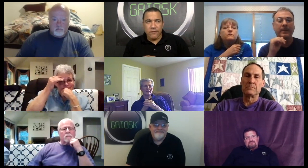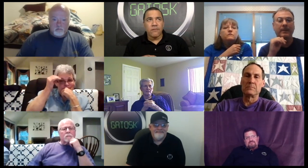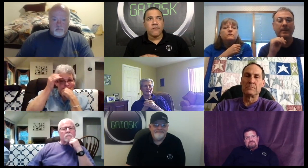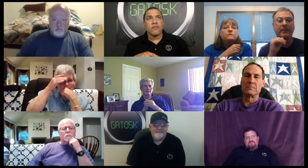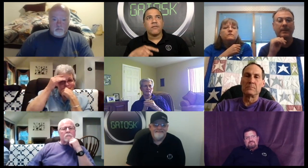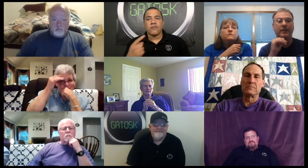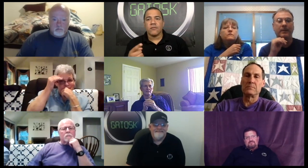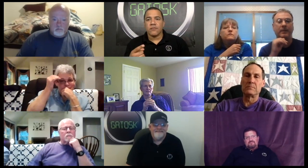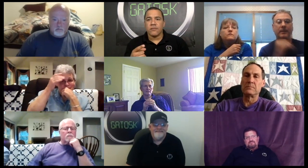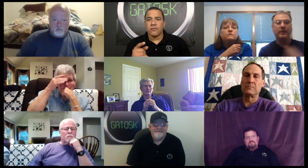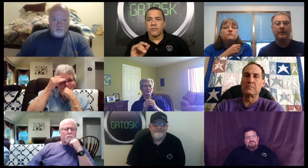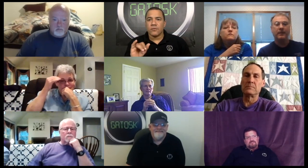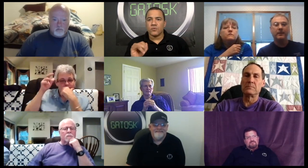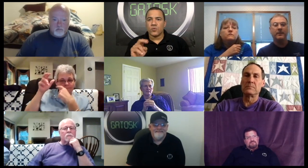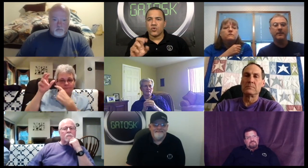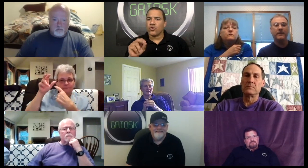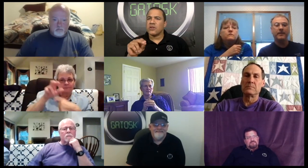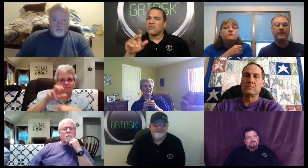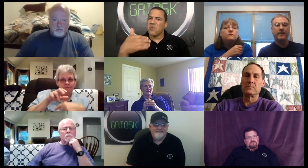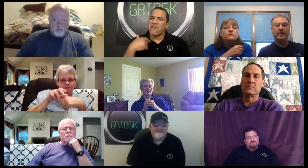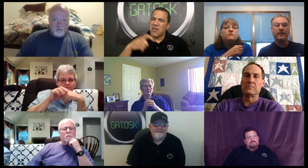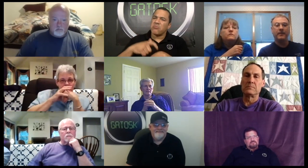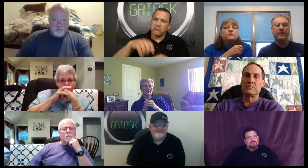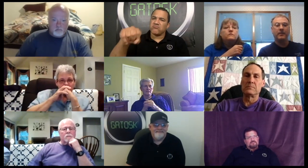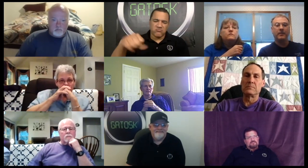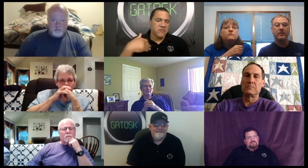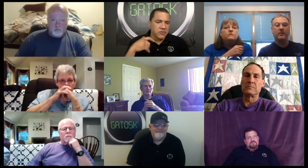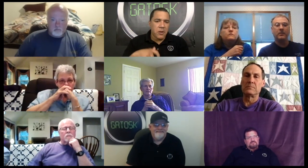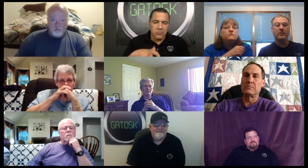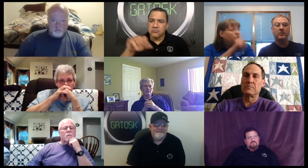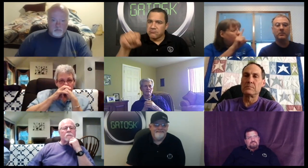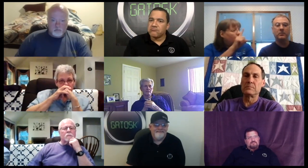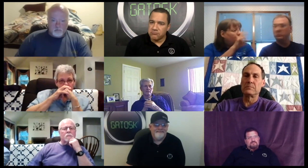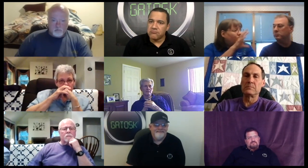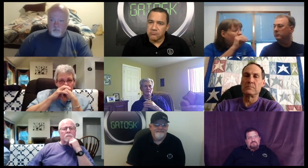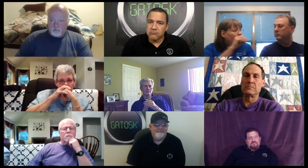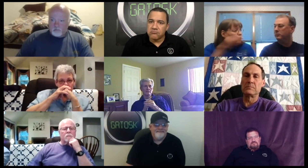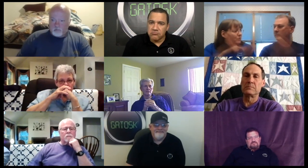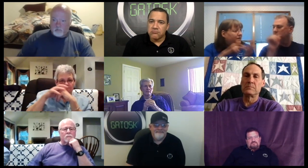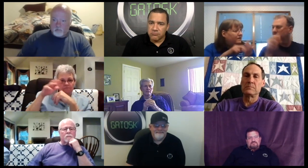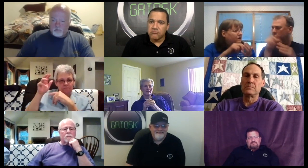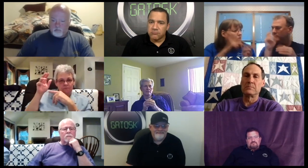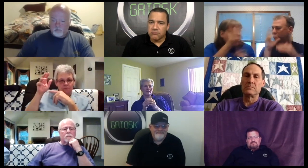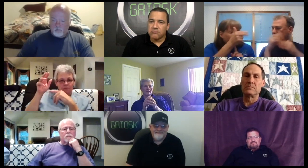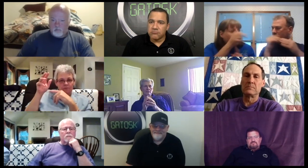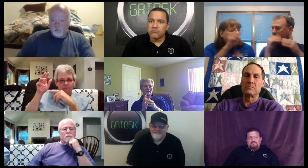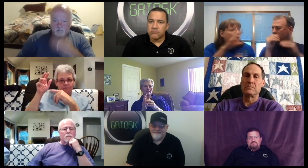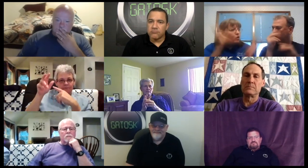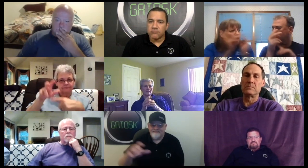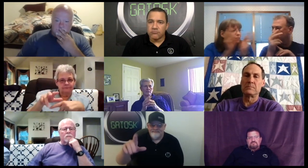month, I believe. Maybe no, you have time, June 30th. You have time for the early bird.